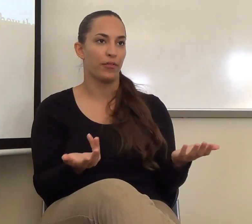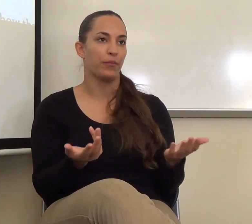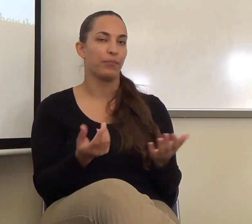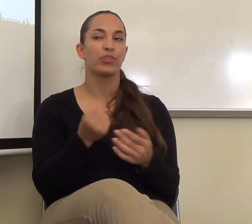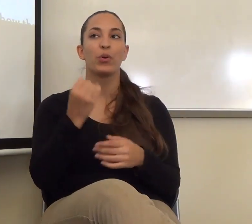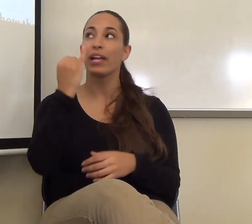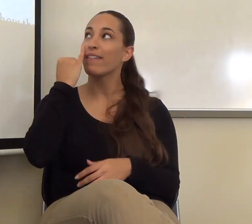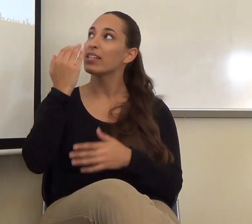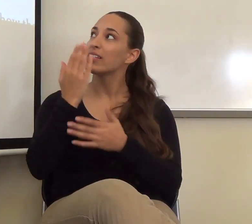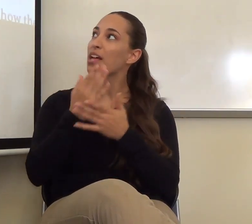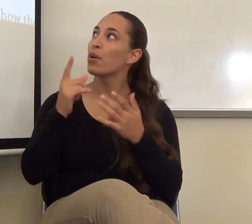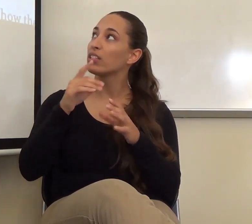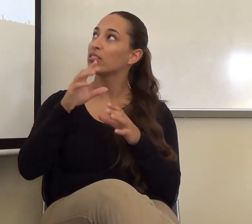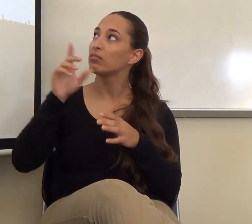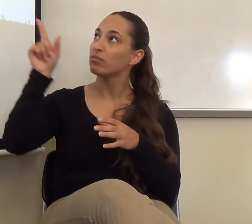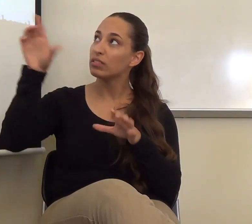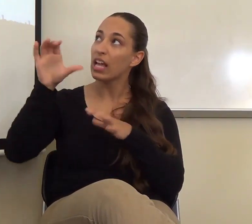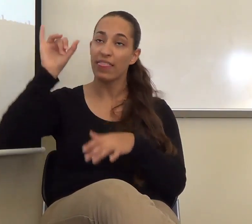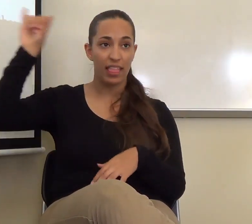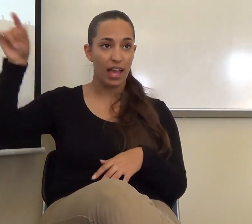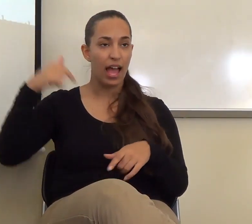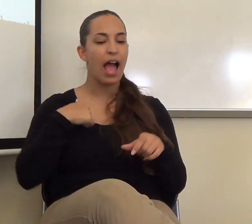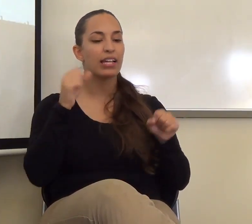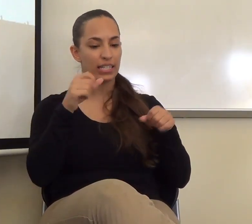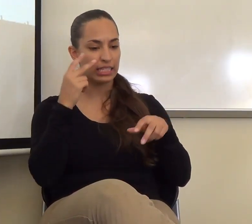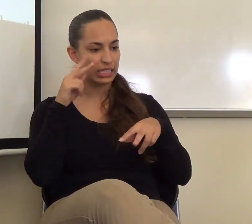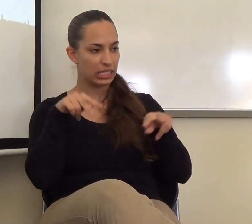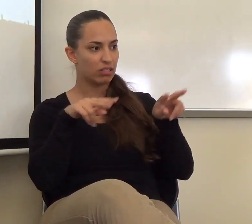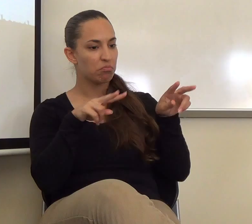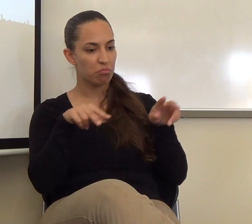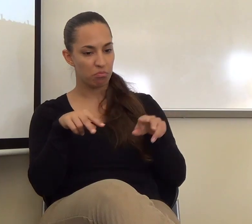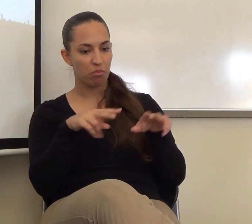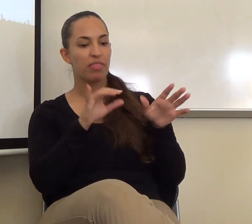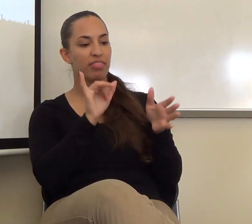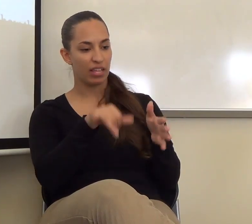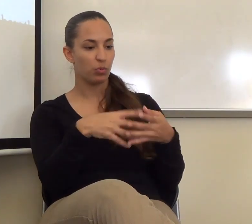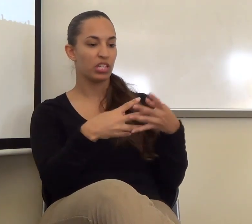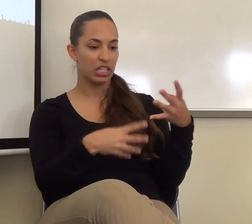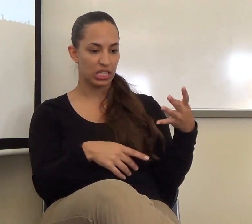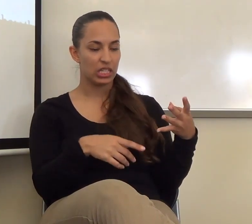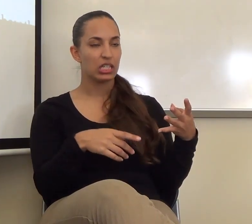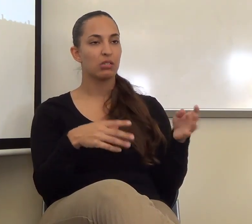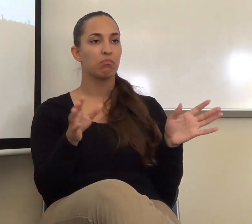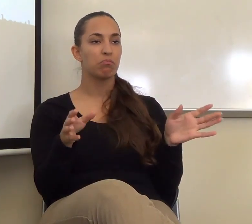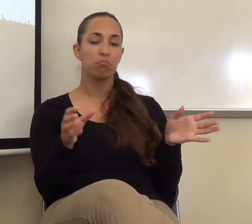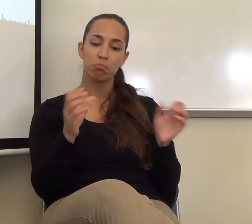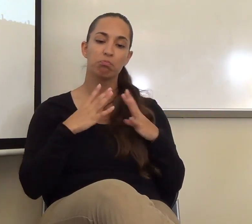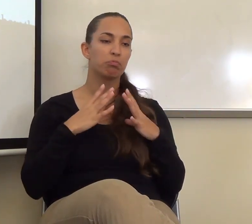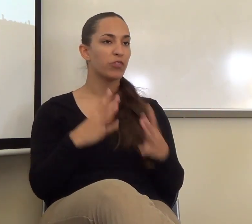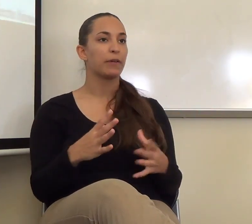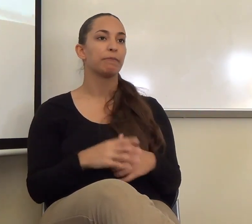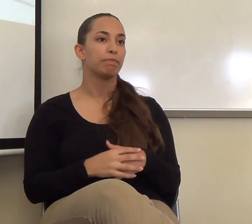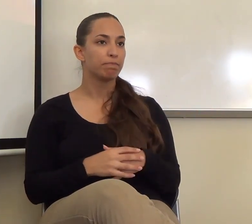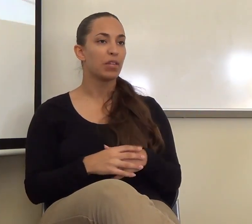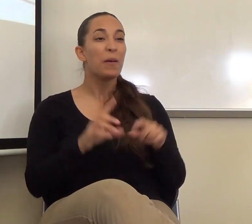and I can see from here that this is what the list is, this is okay. But if somebody is putting a